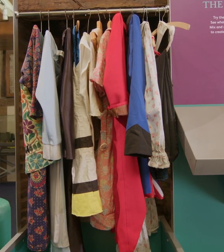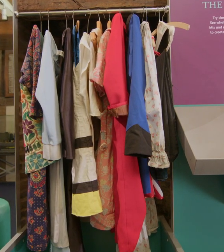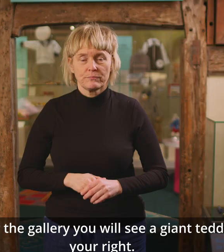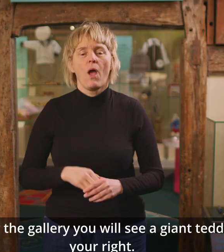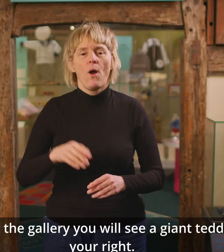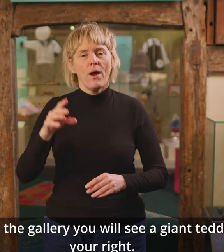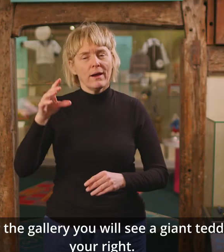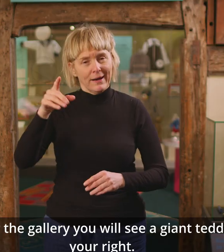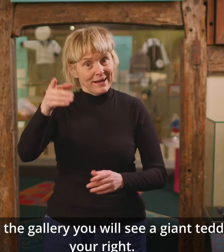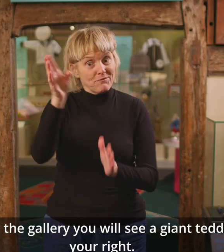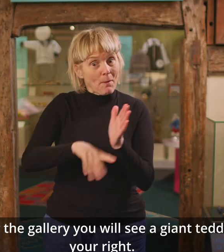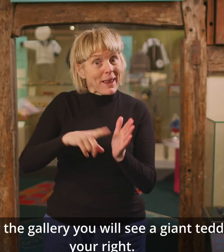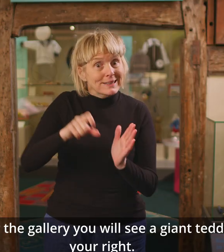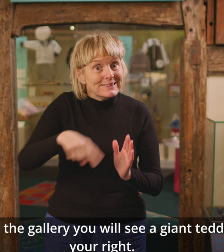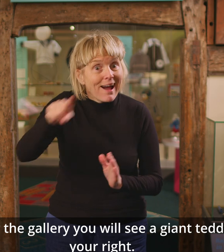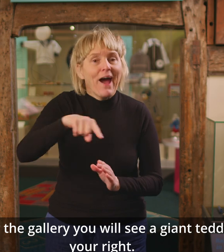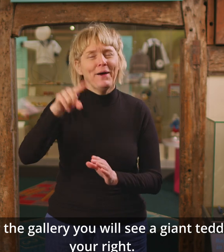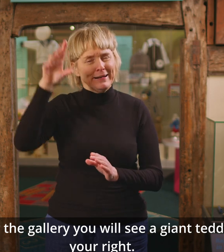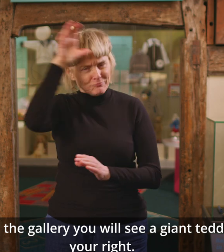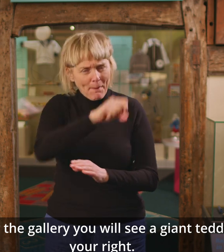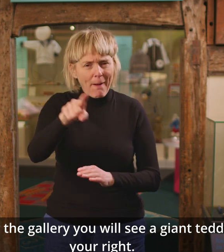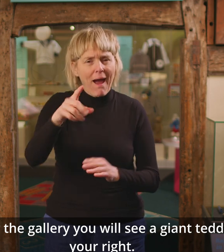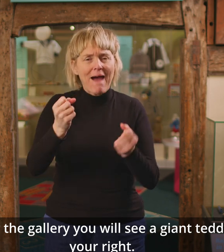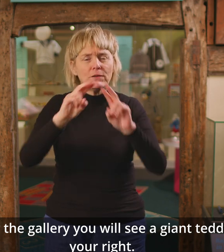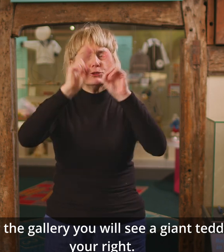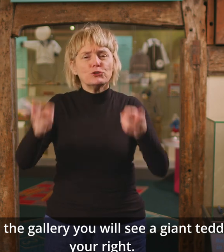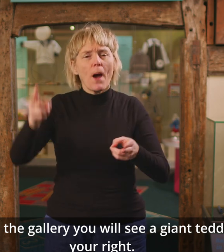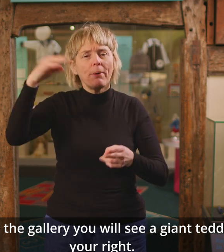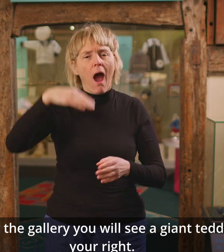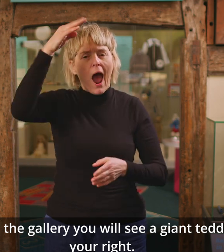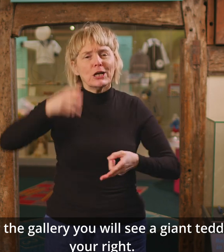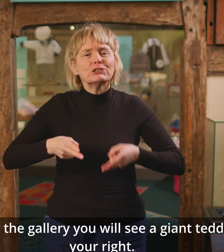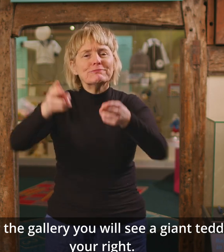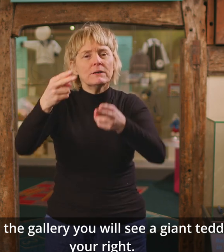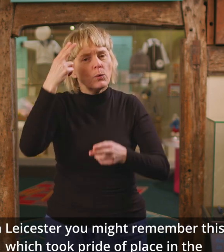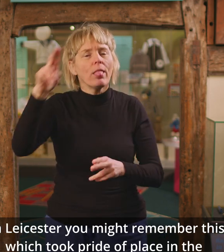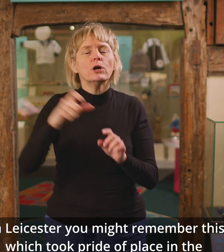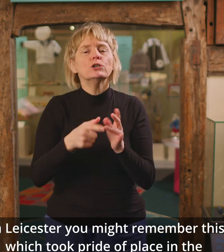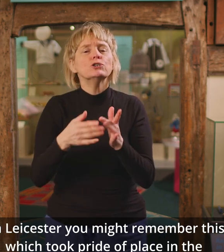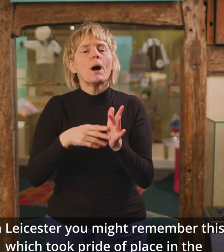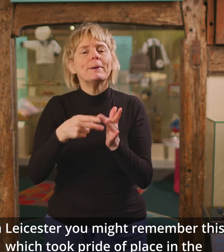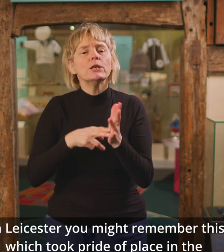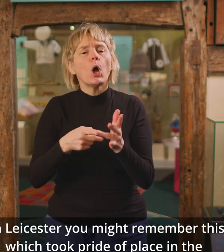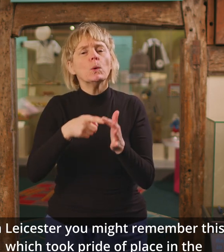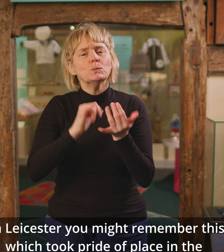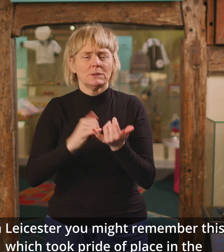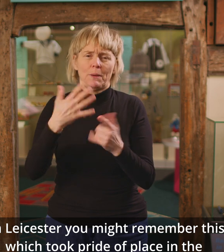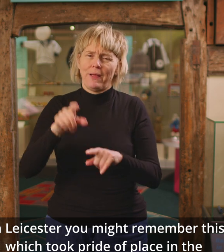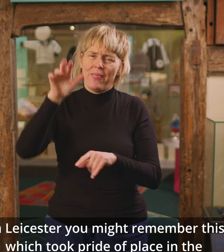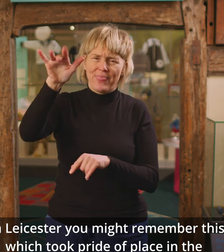As you enter the gallery, you will see a giant teddy bear to your right. If you are from Leicester, you might remember this